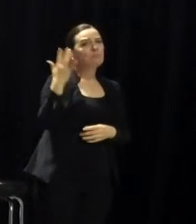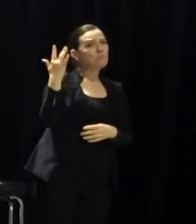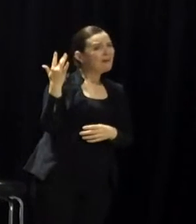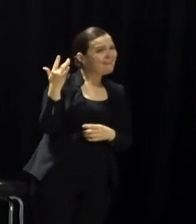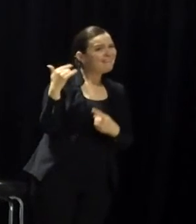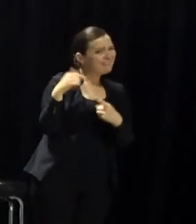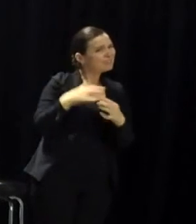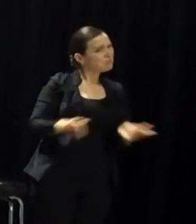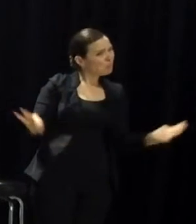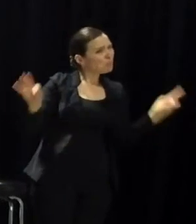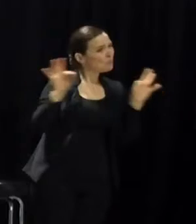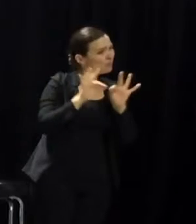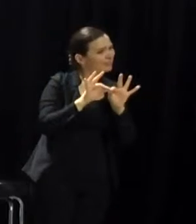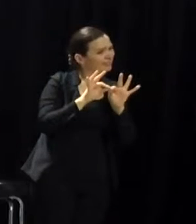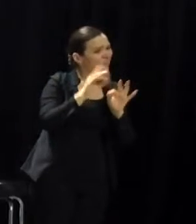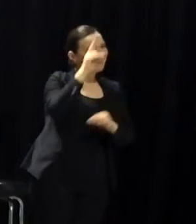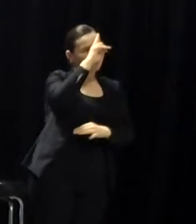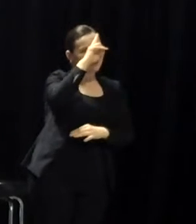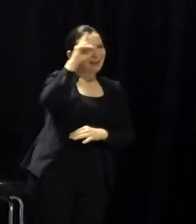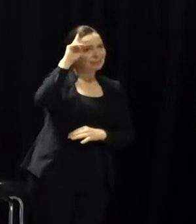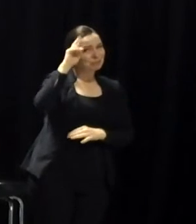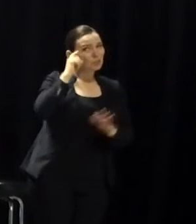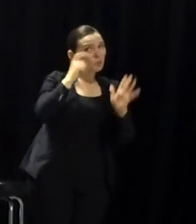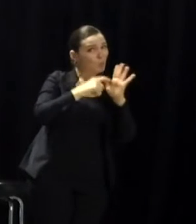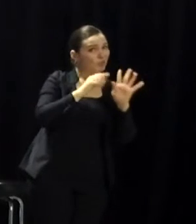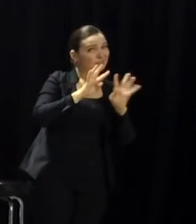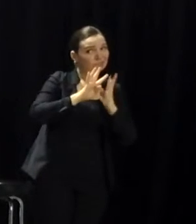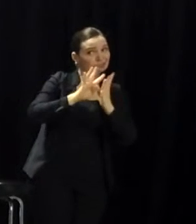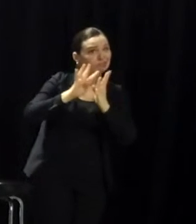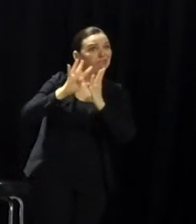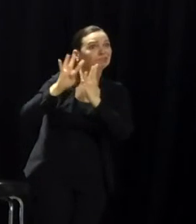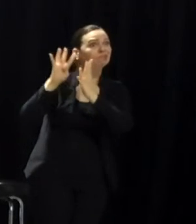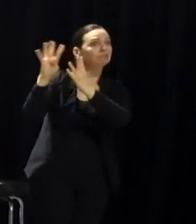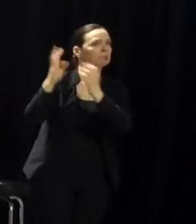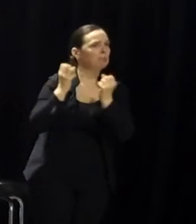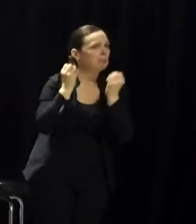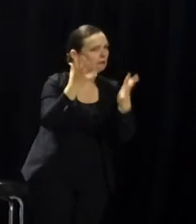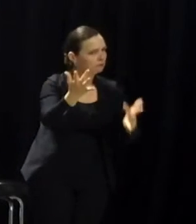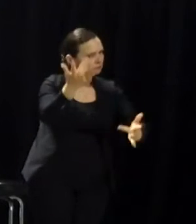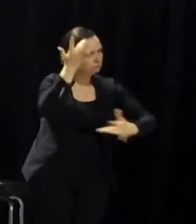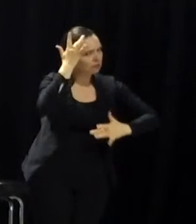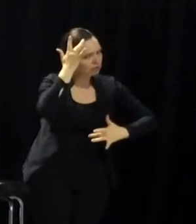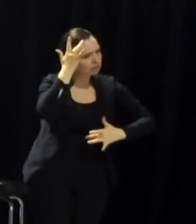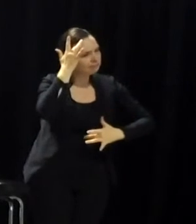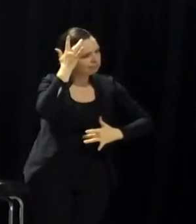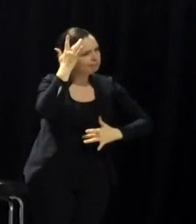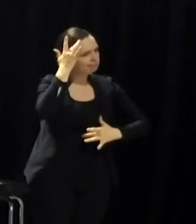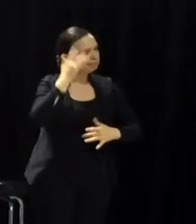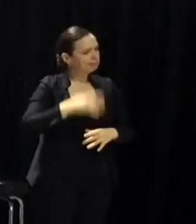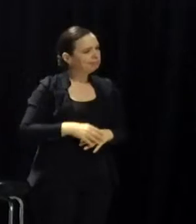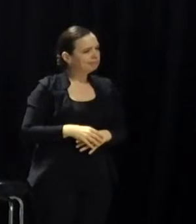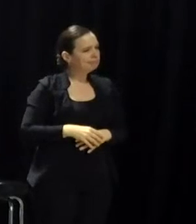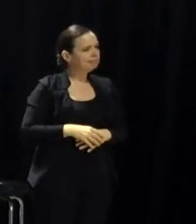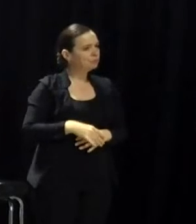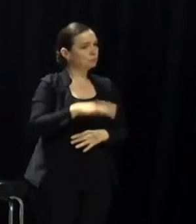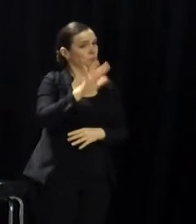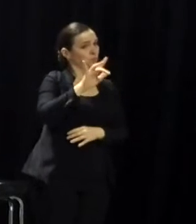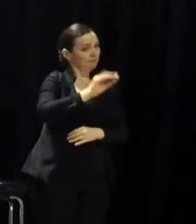And I'm talking about it right now, not in the vaccine part of the program here, is because 25%, this is the